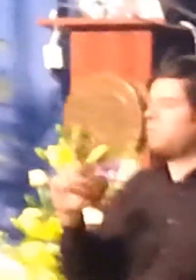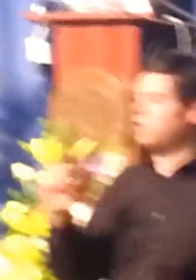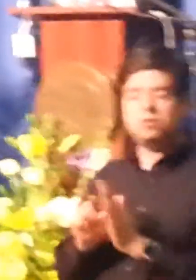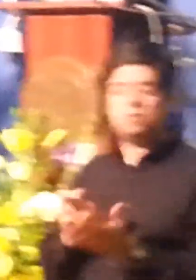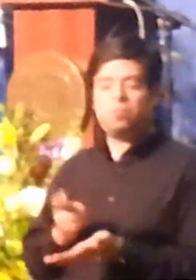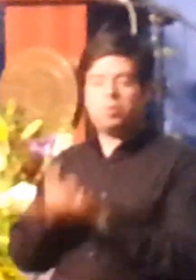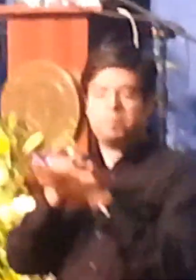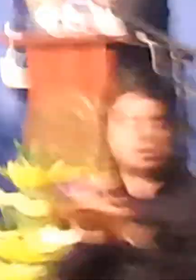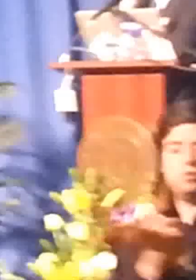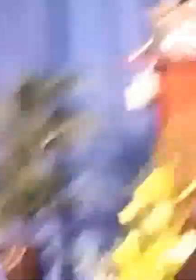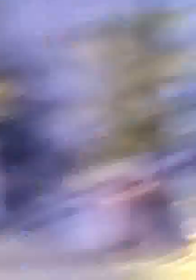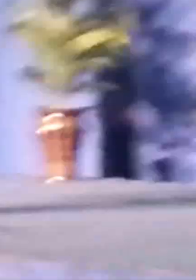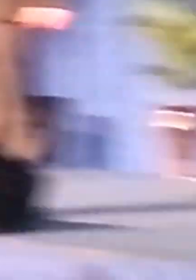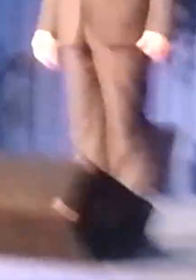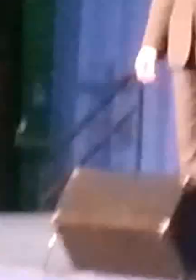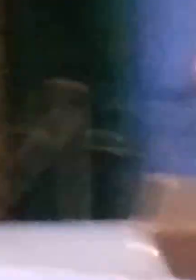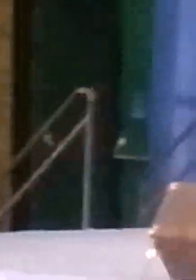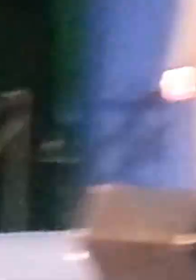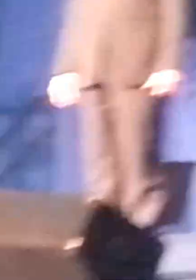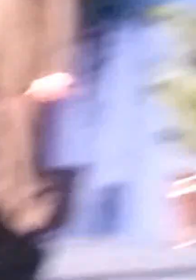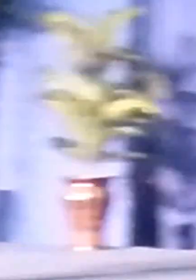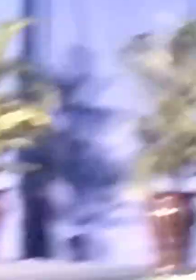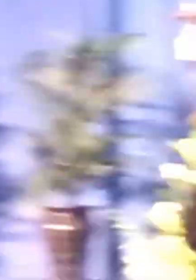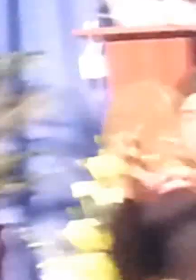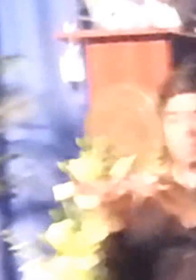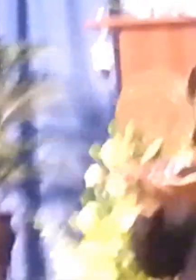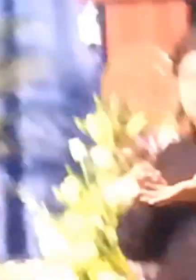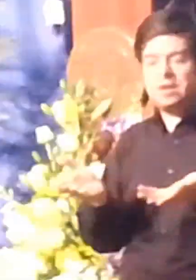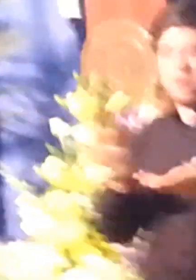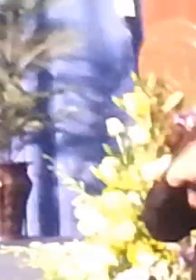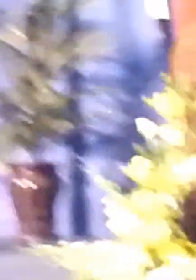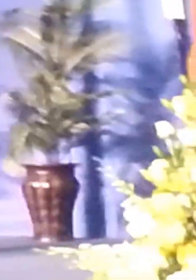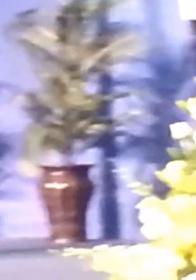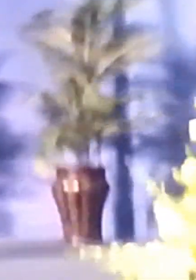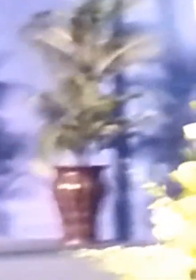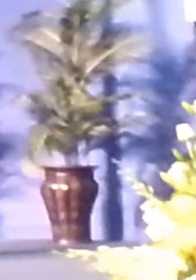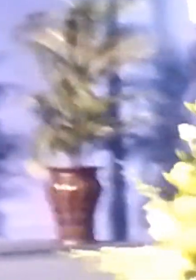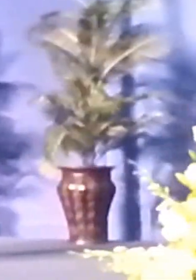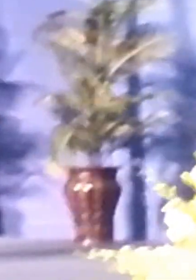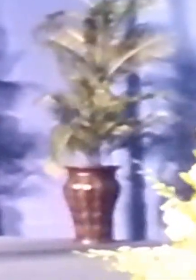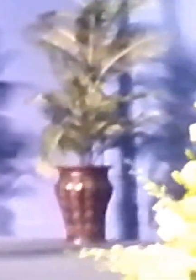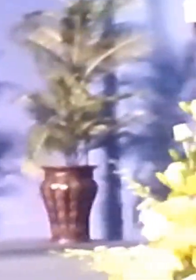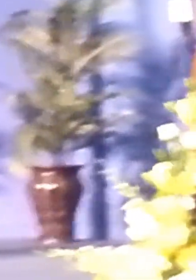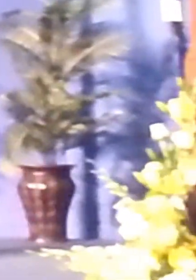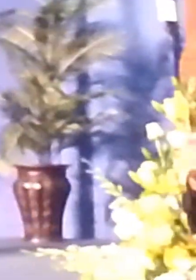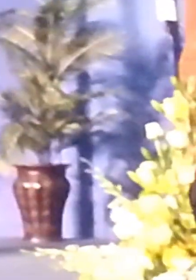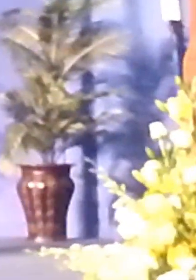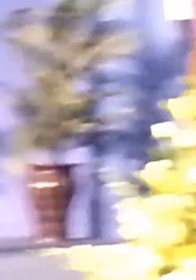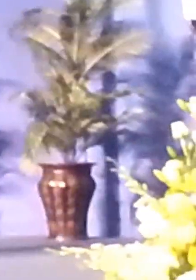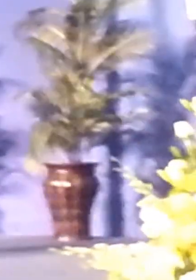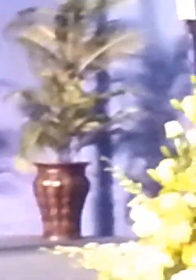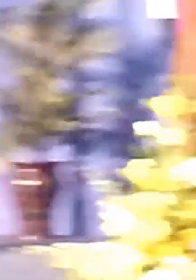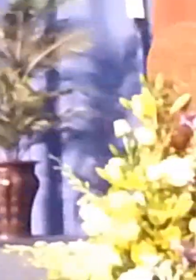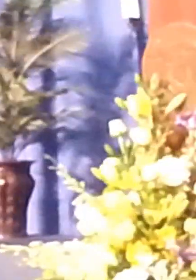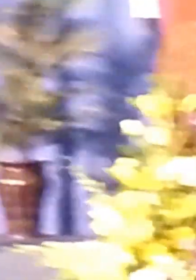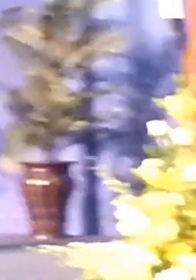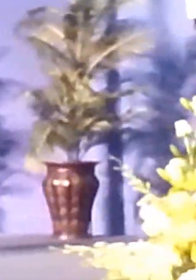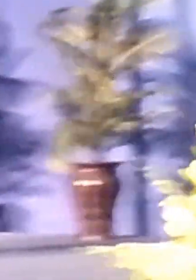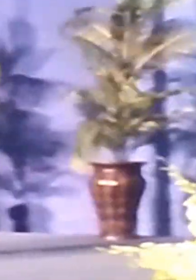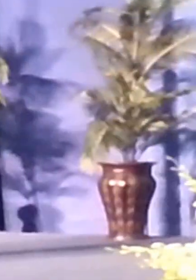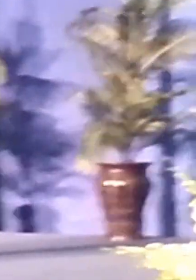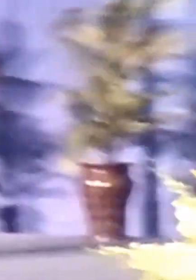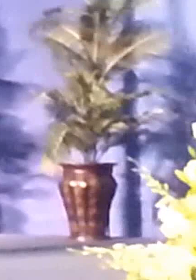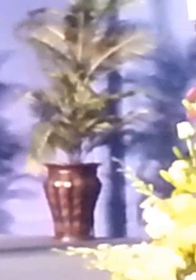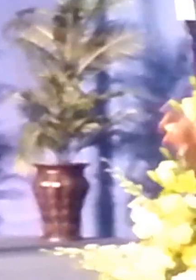undergraduate. And I also work here at the Planetarium. I was curious. Me and my colleagues were wondering if you would have the opportunity or the chance to go by and visit